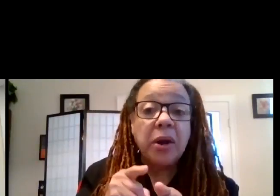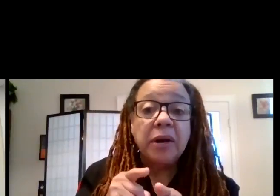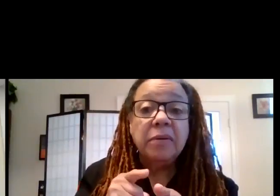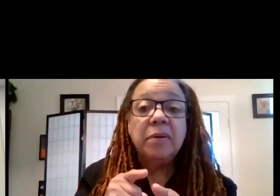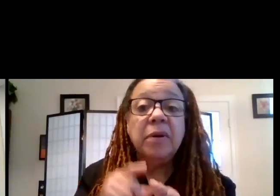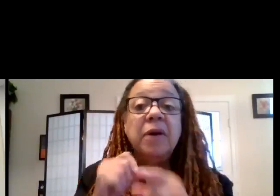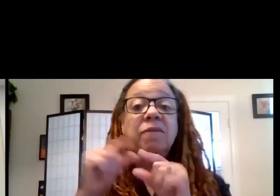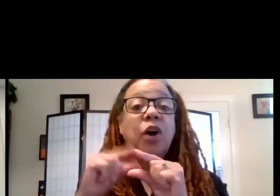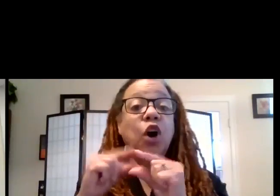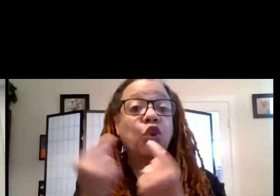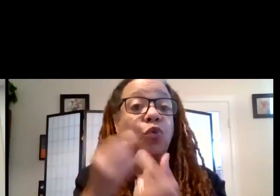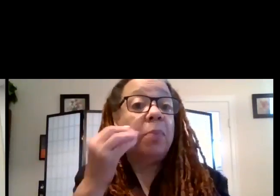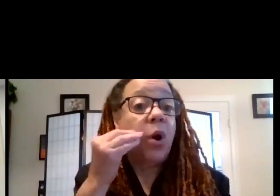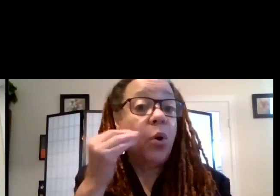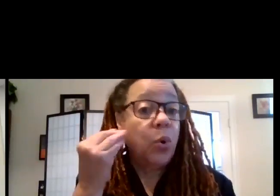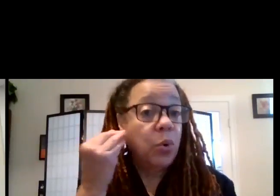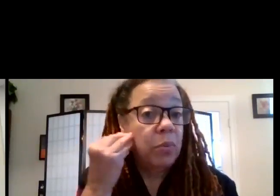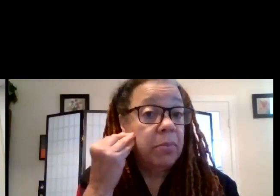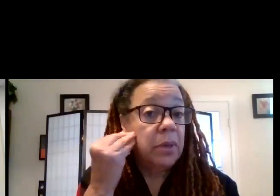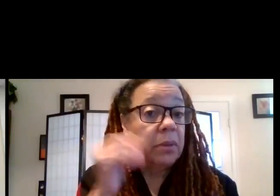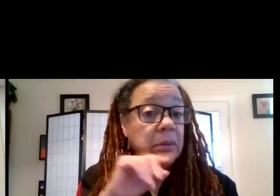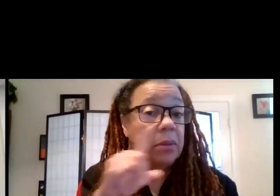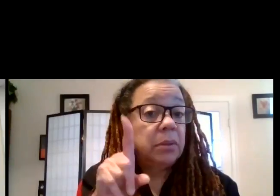group home or?